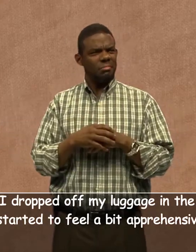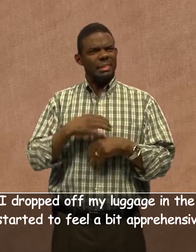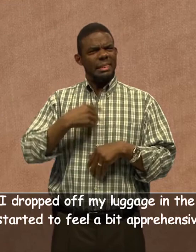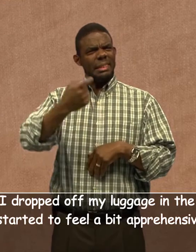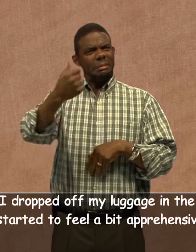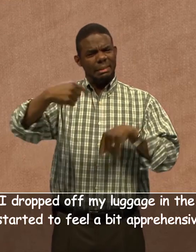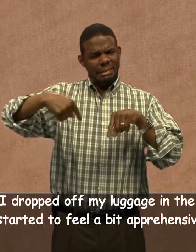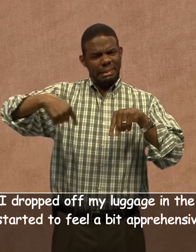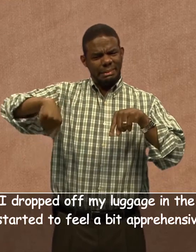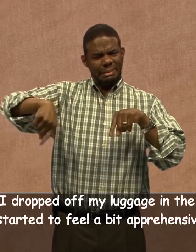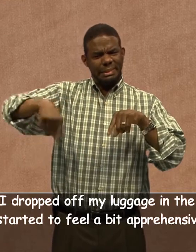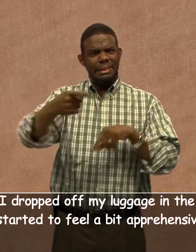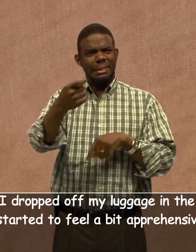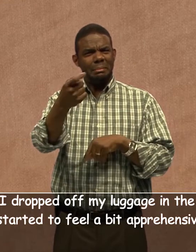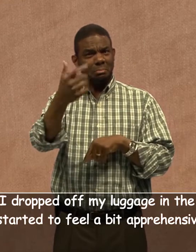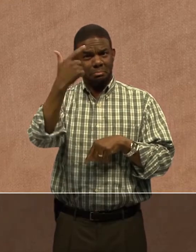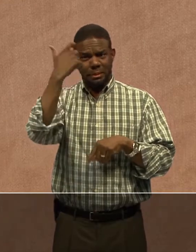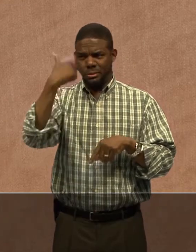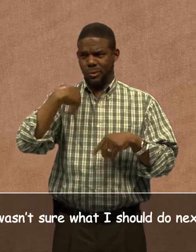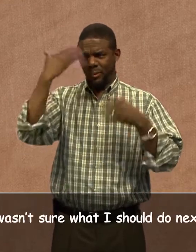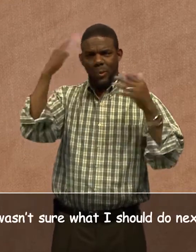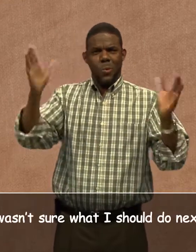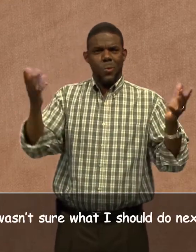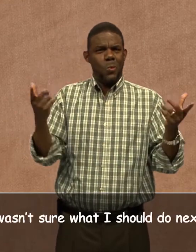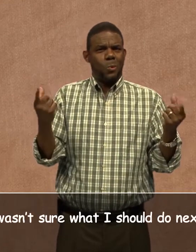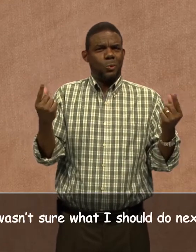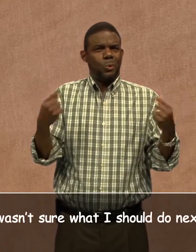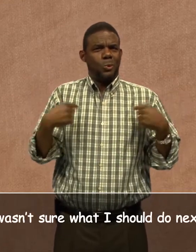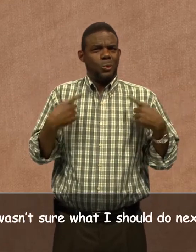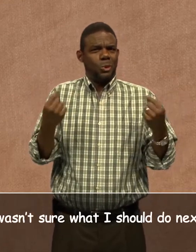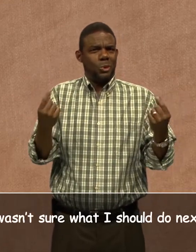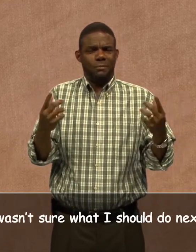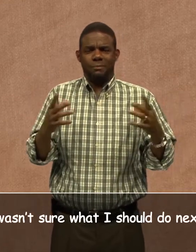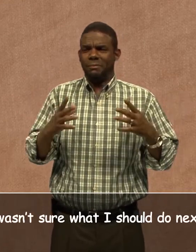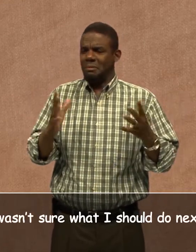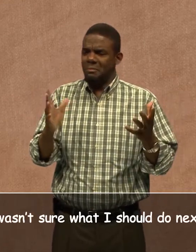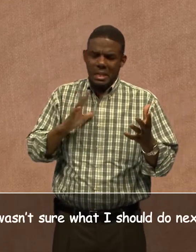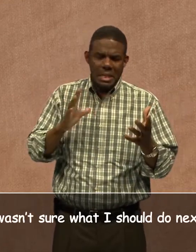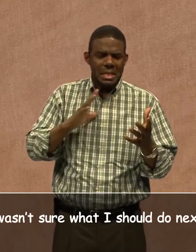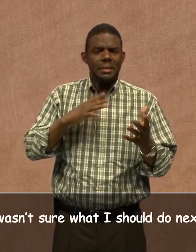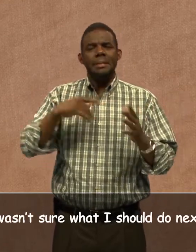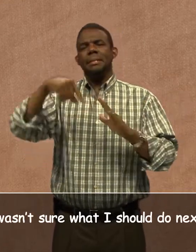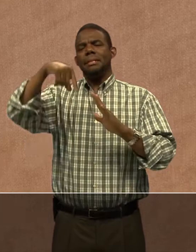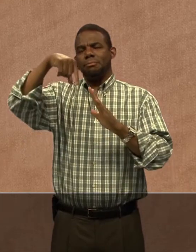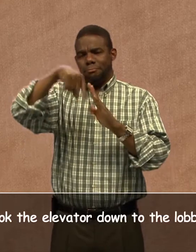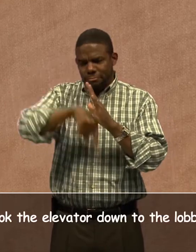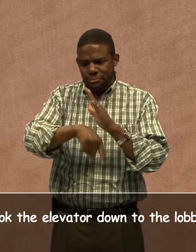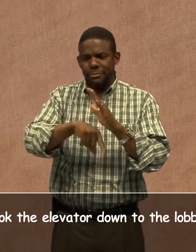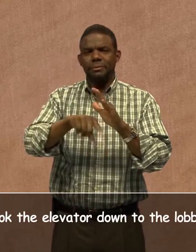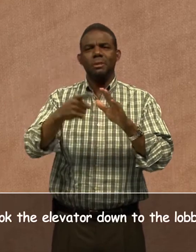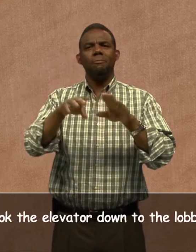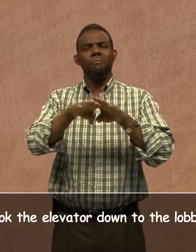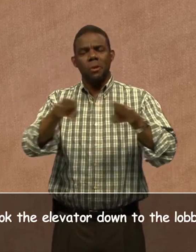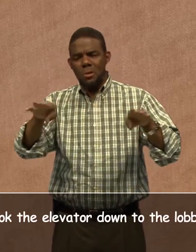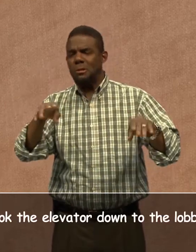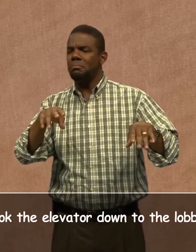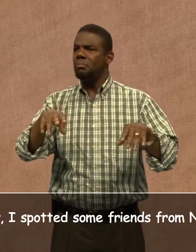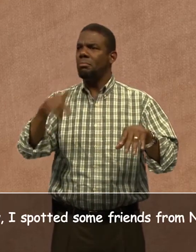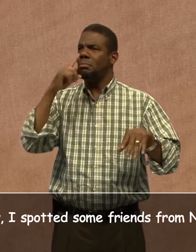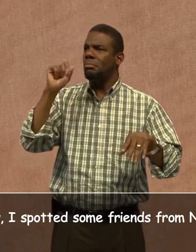to feel a bit apprehensive. I wasn't sure what I would do next. I took the elevator down to the lobby.